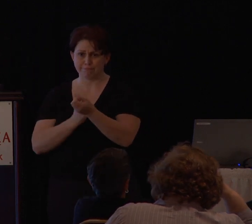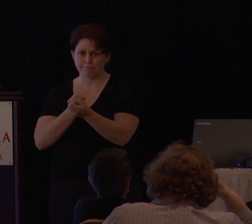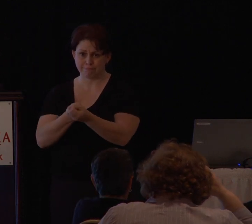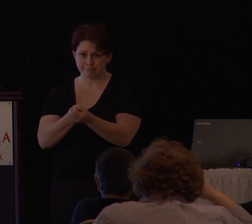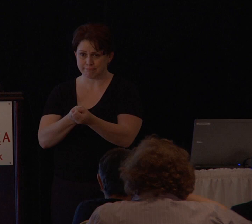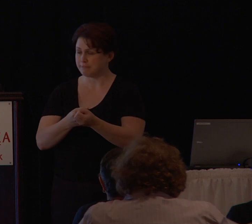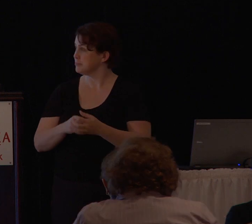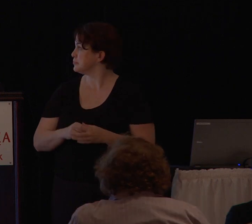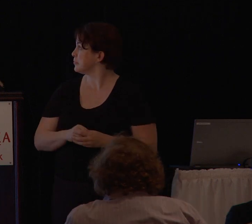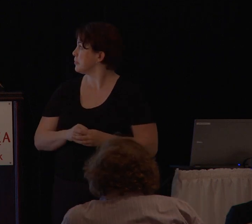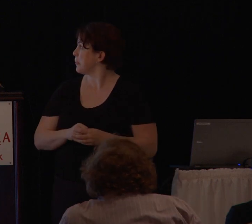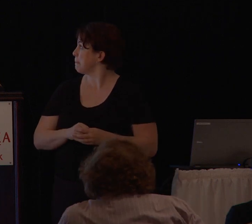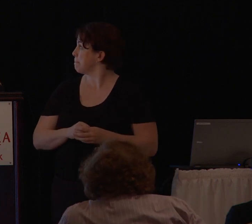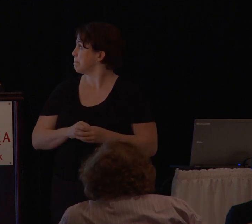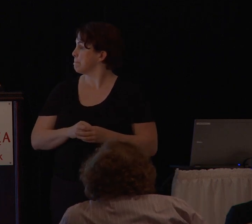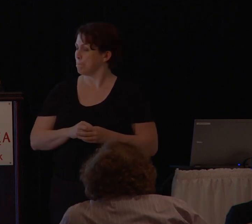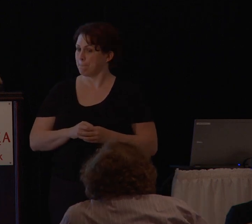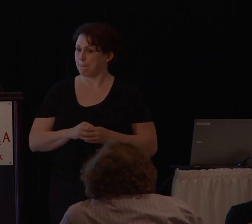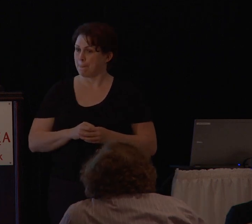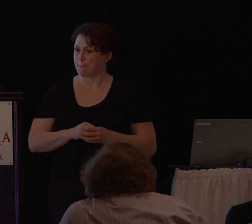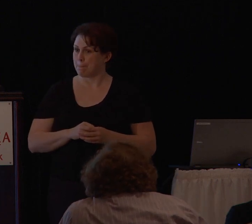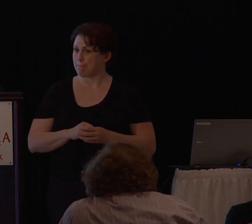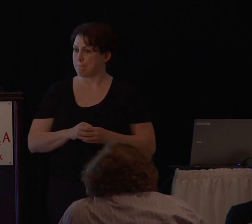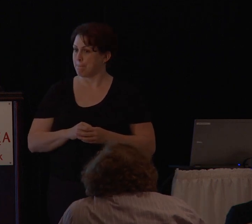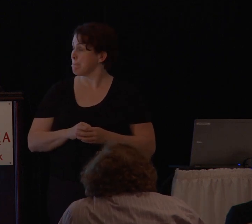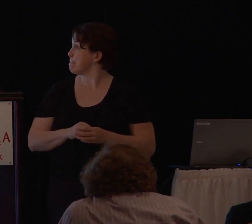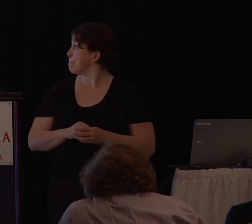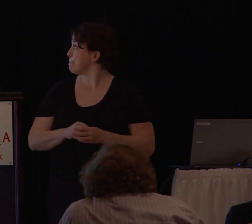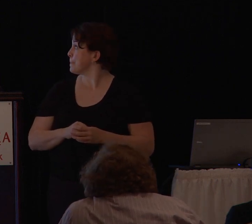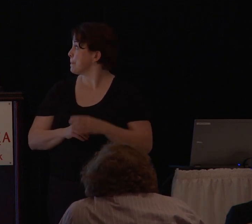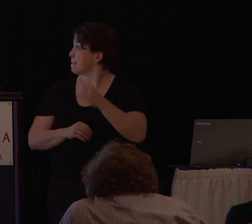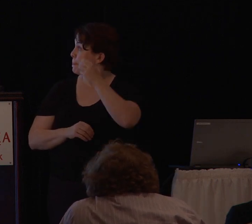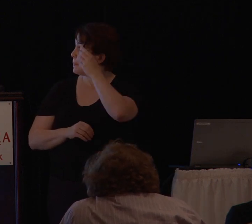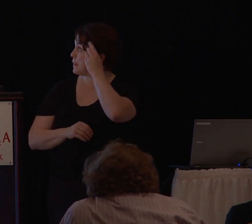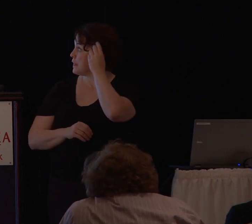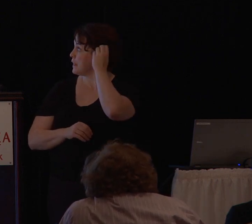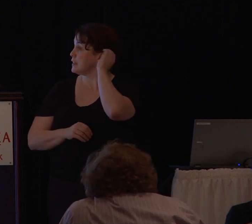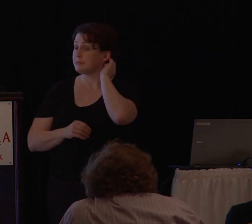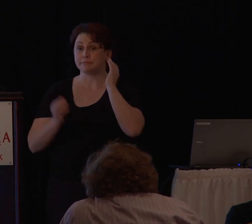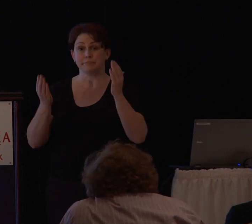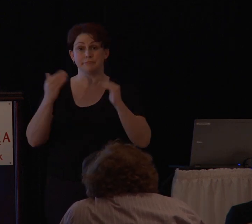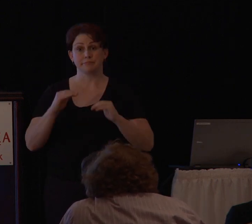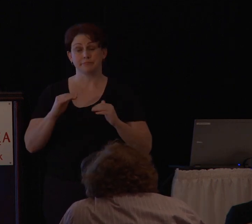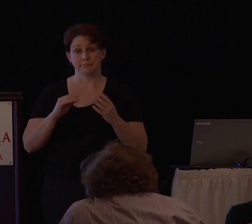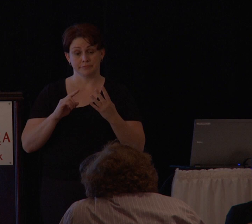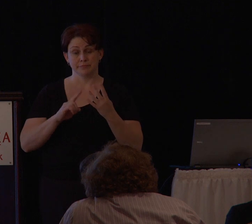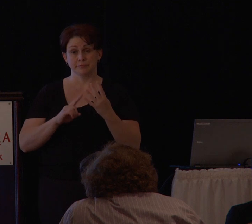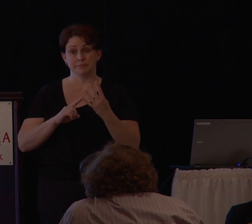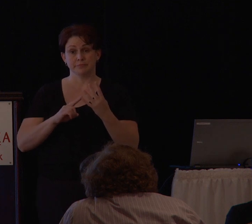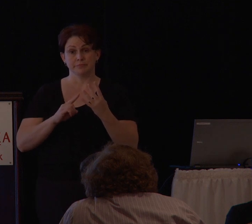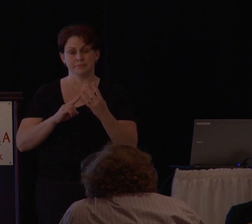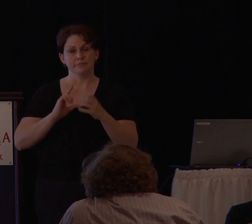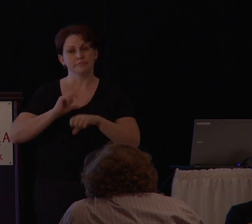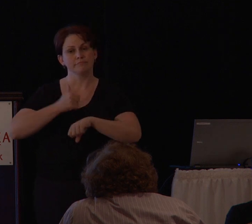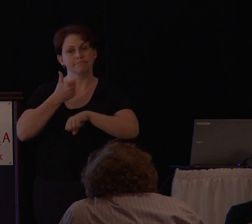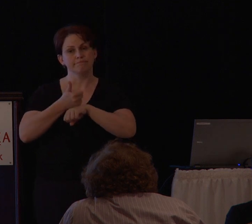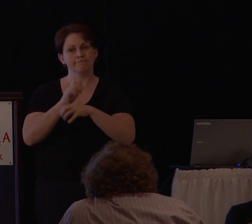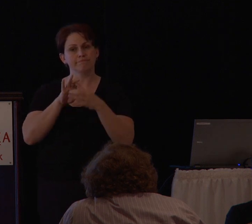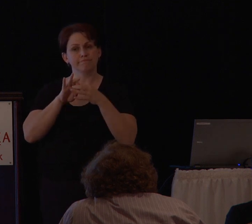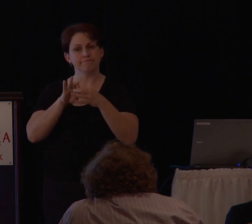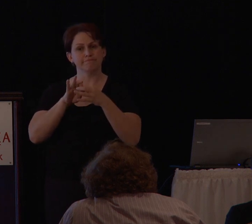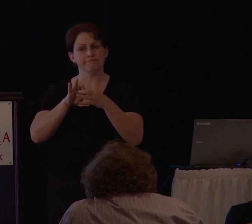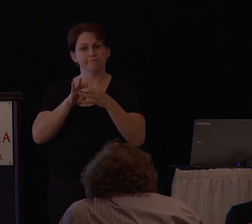And a fourth strategy that the teachers told us about was building a rapport and a relationship with